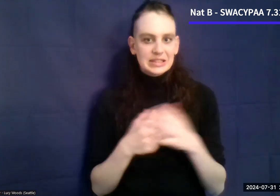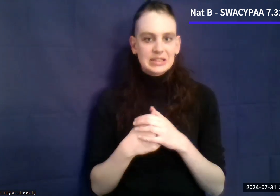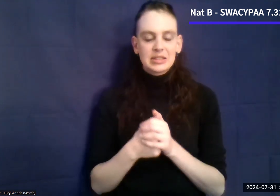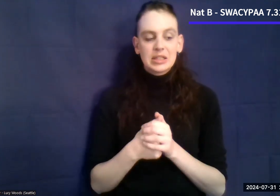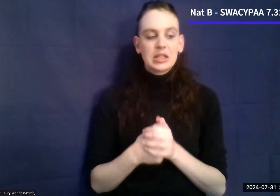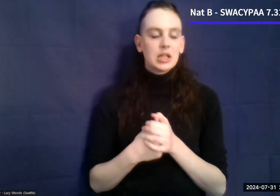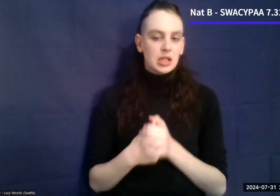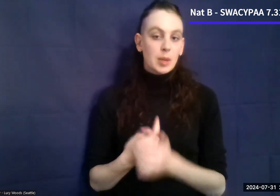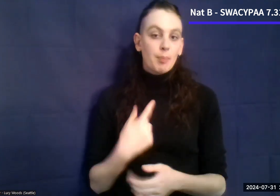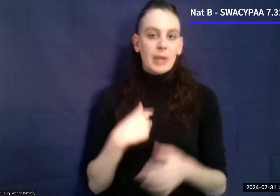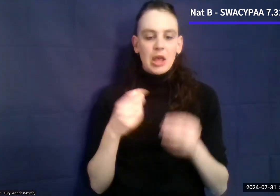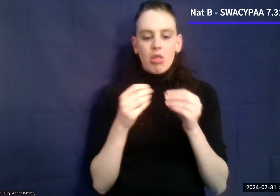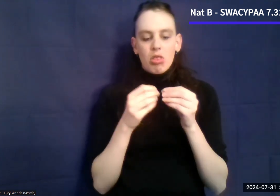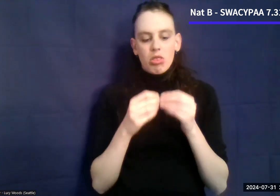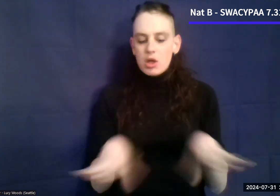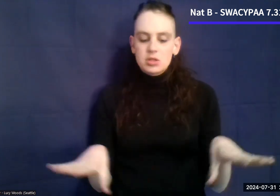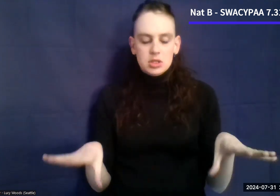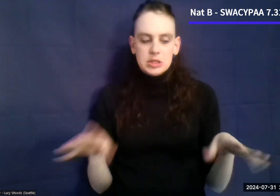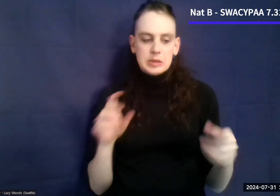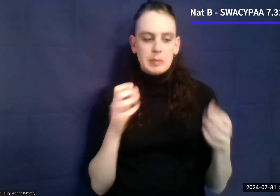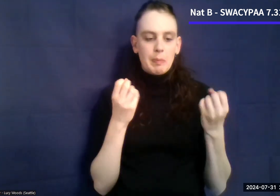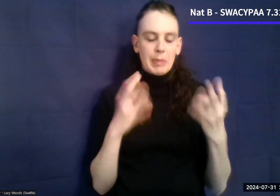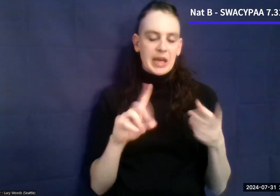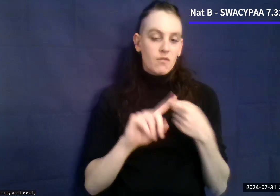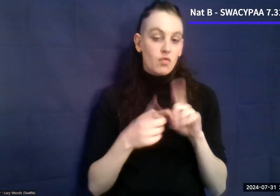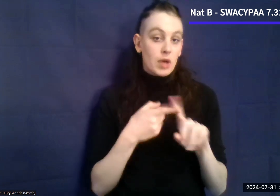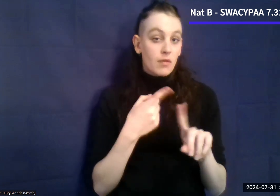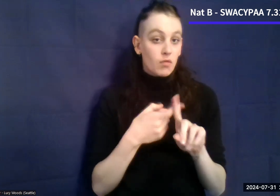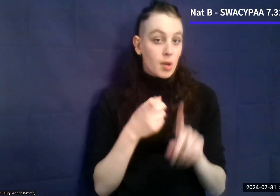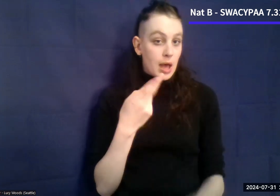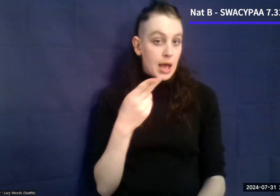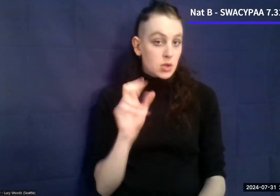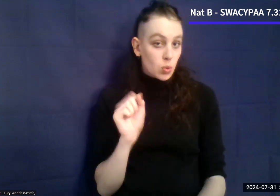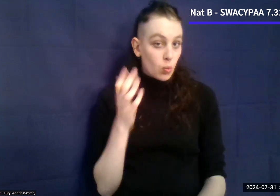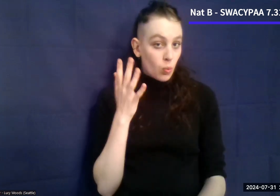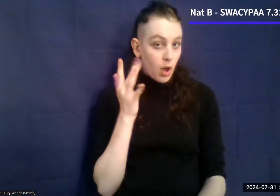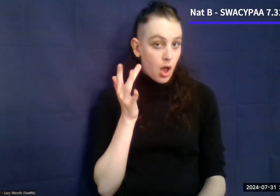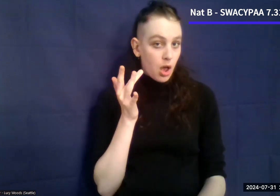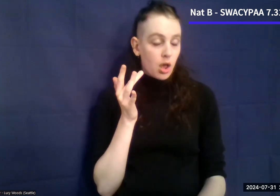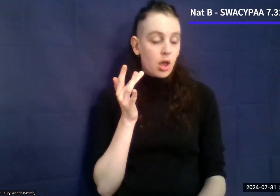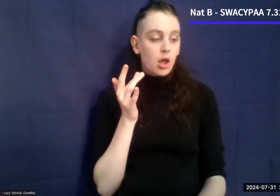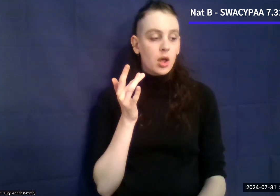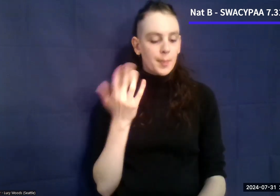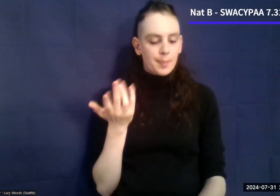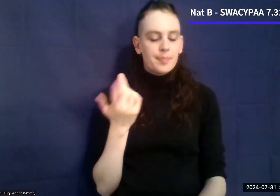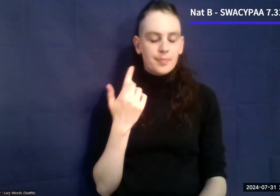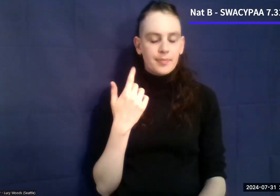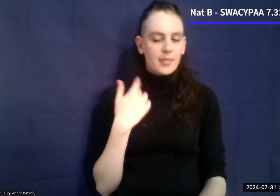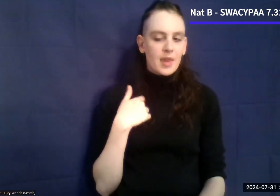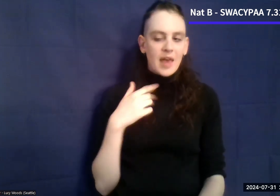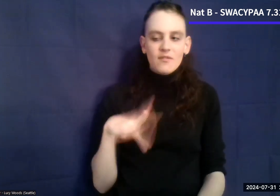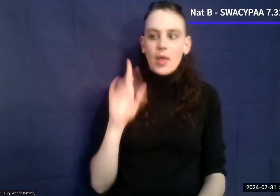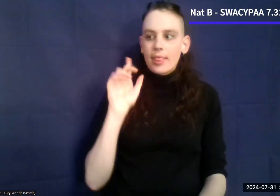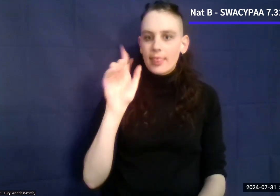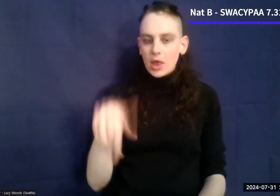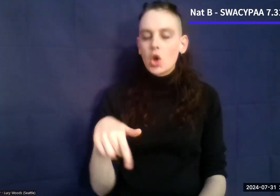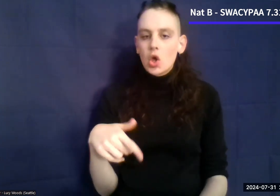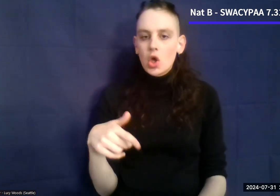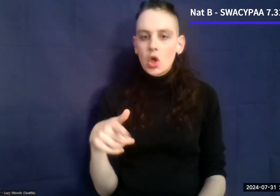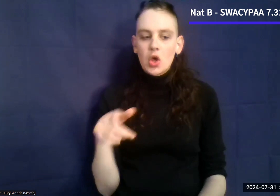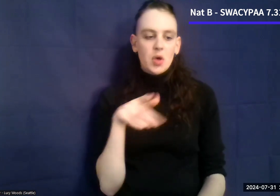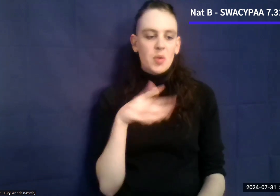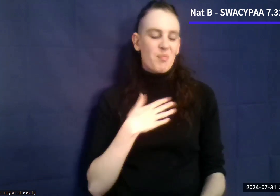my friends from high school because I found out later when I was doing my amends that they didn't want to watch